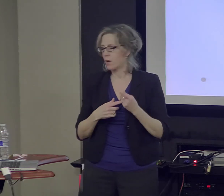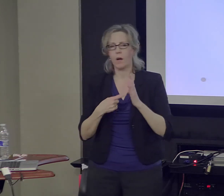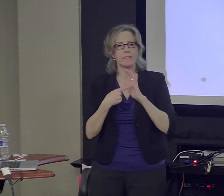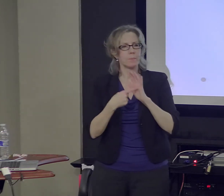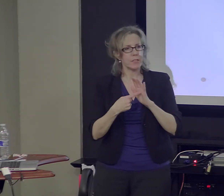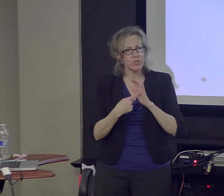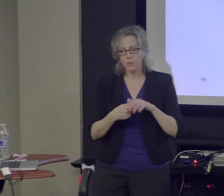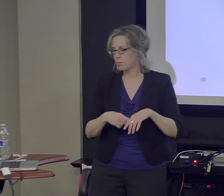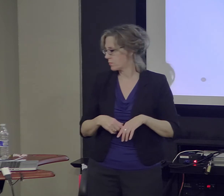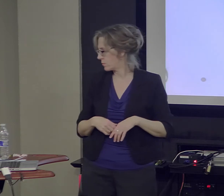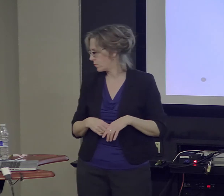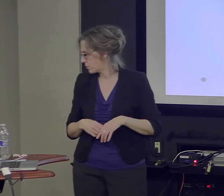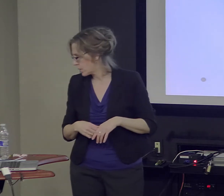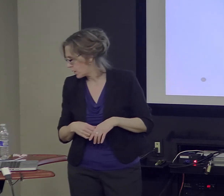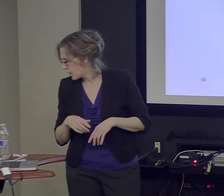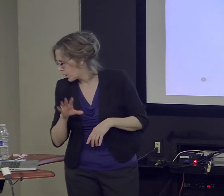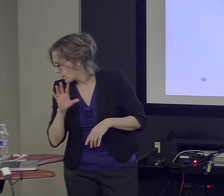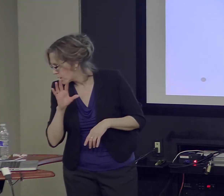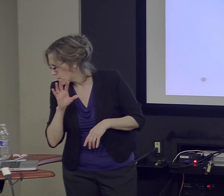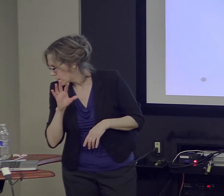The other percentages that we're looking at